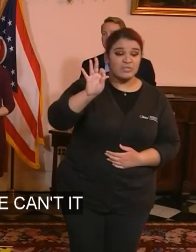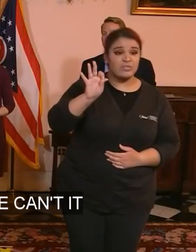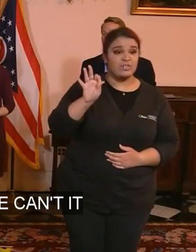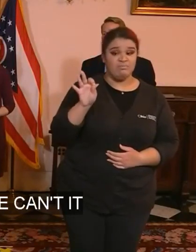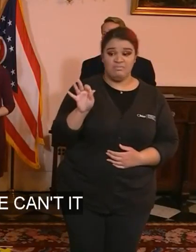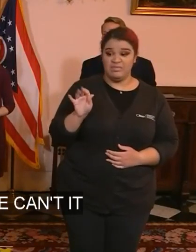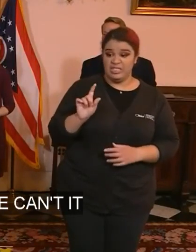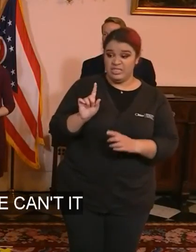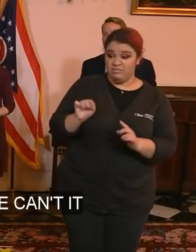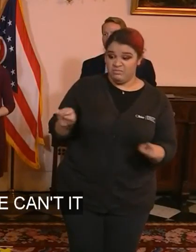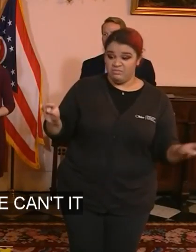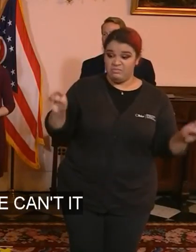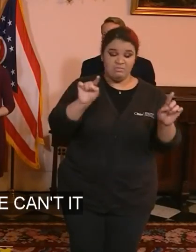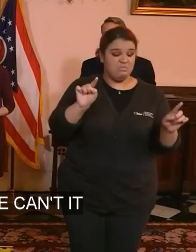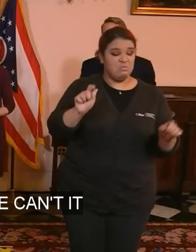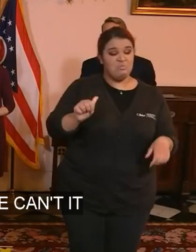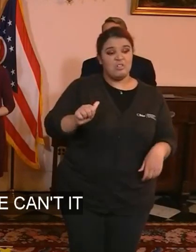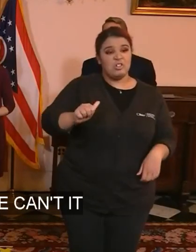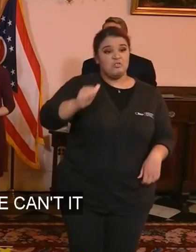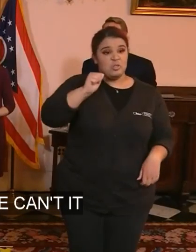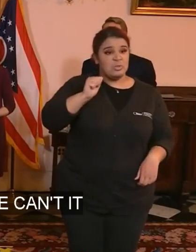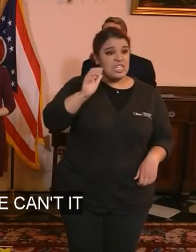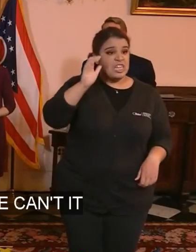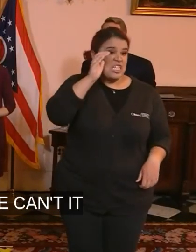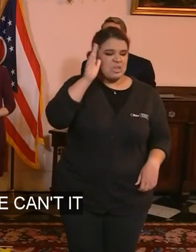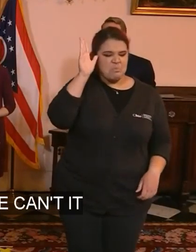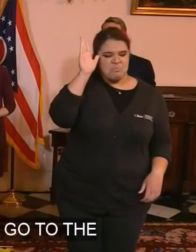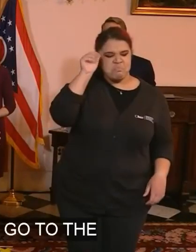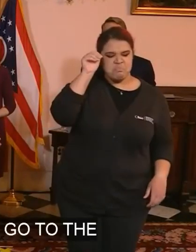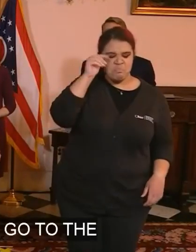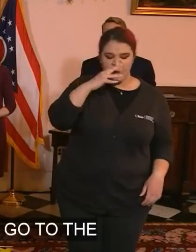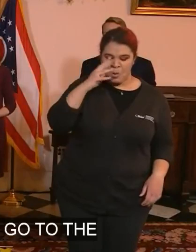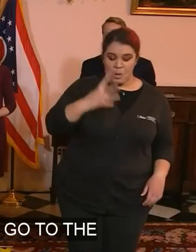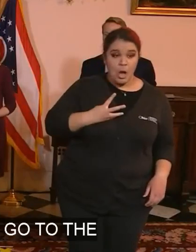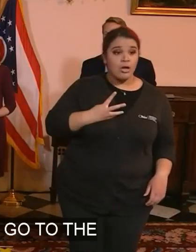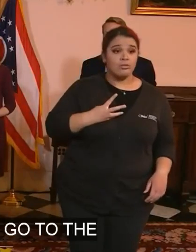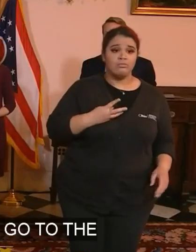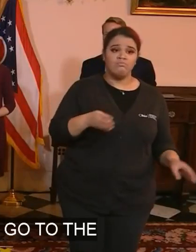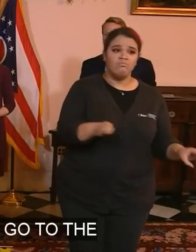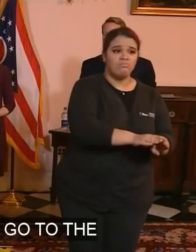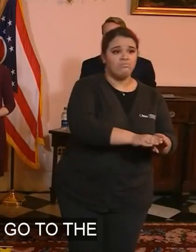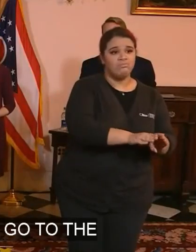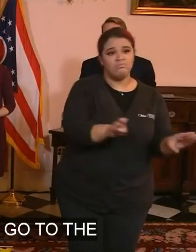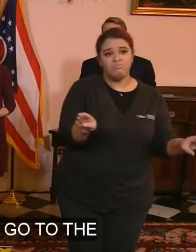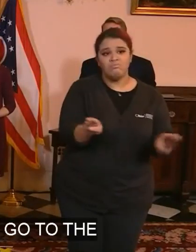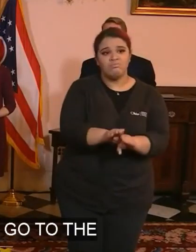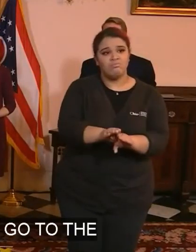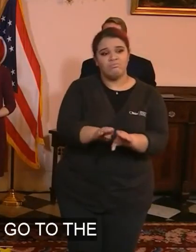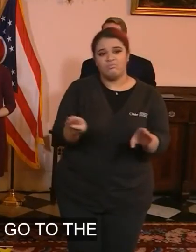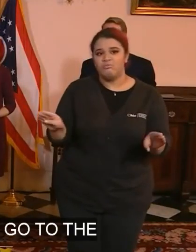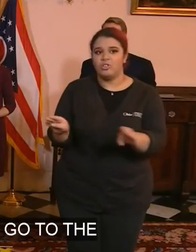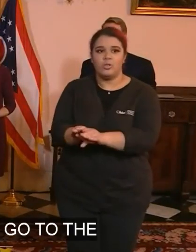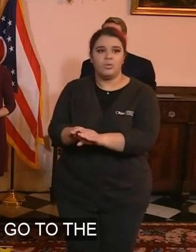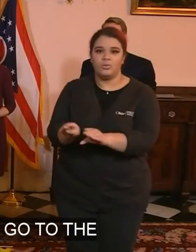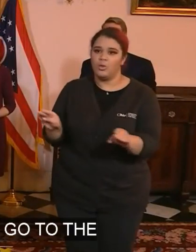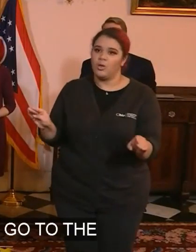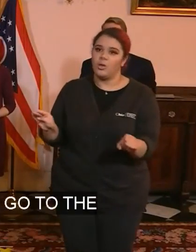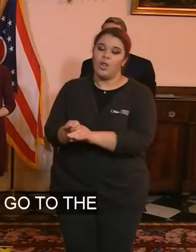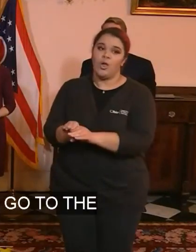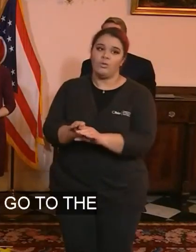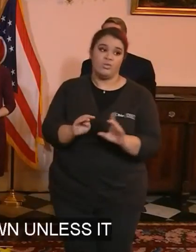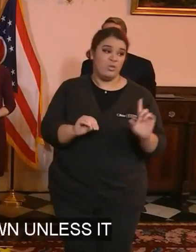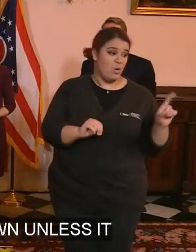is absolutely close everything down unless it's essential. Thank you. And we're not, we're not there yet. We may get